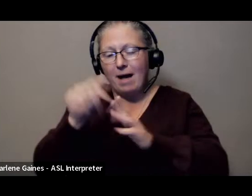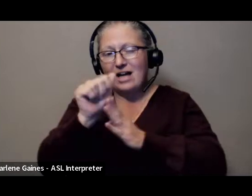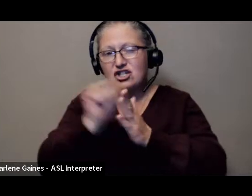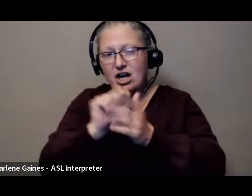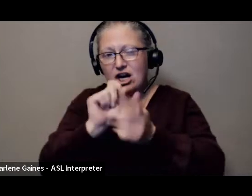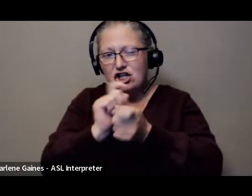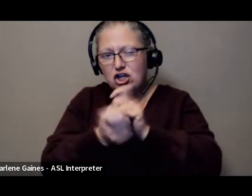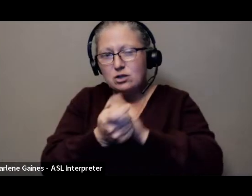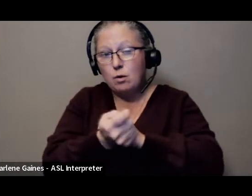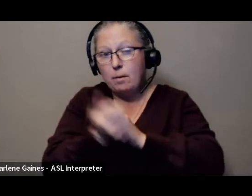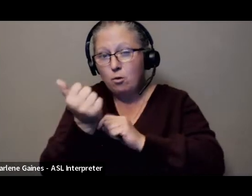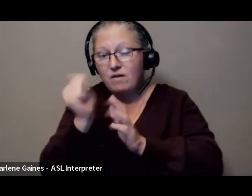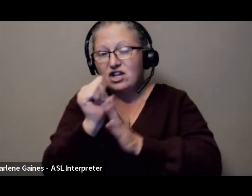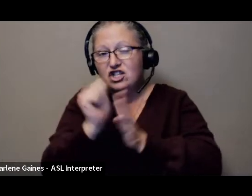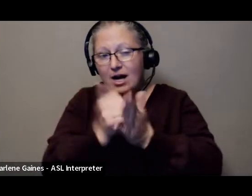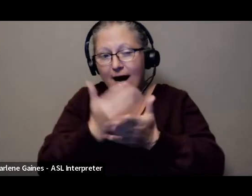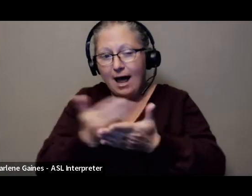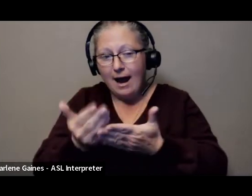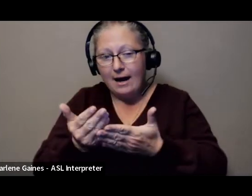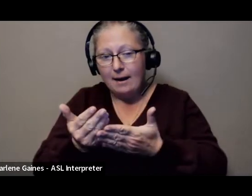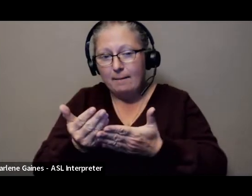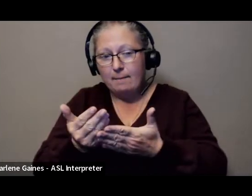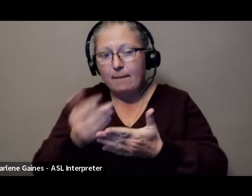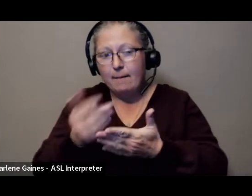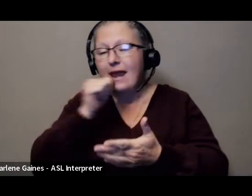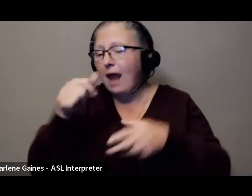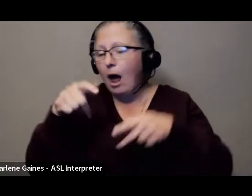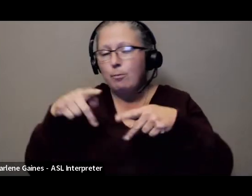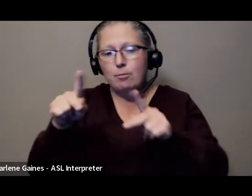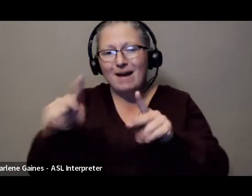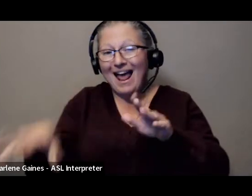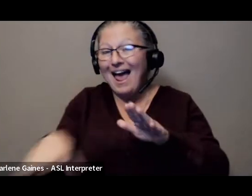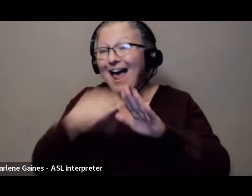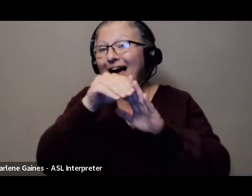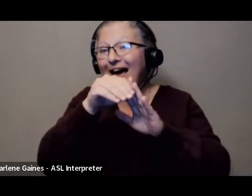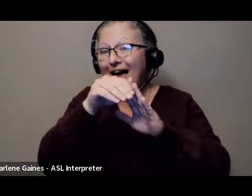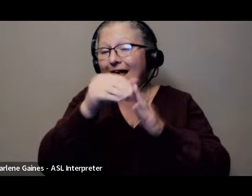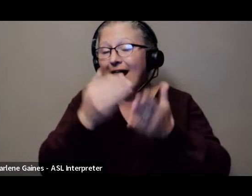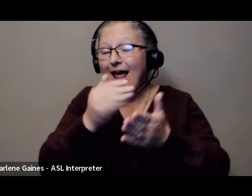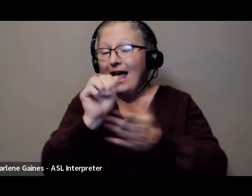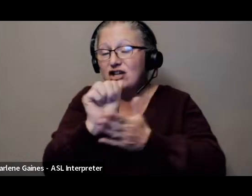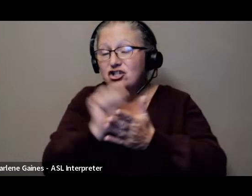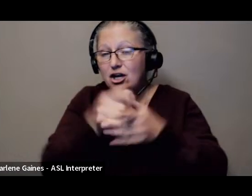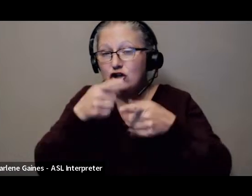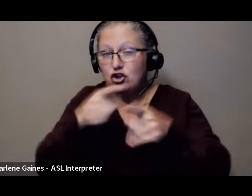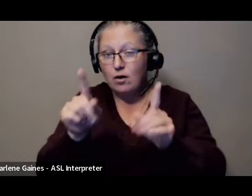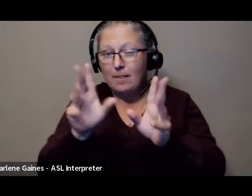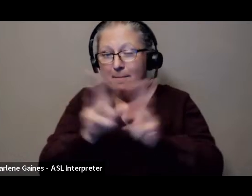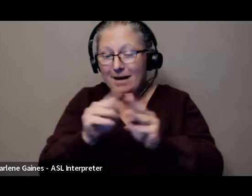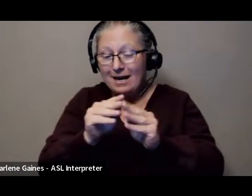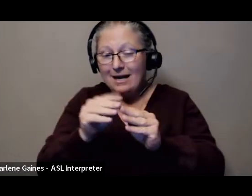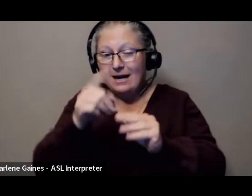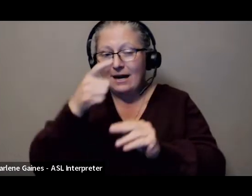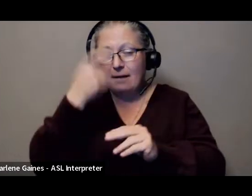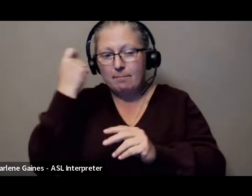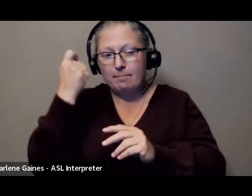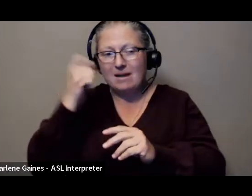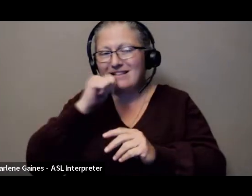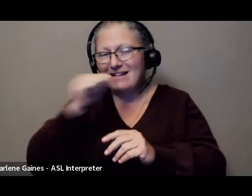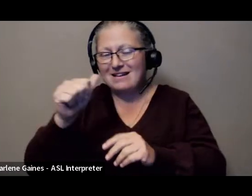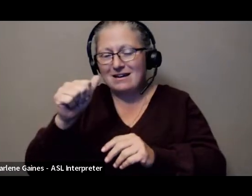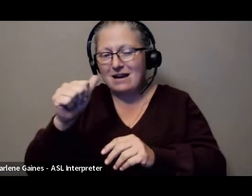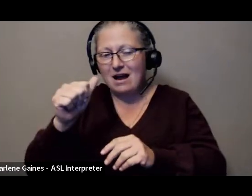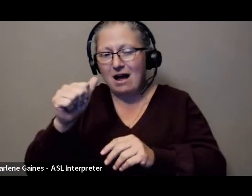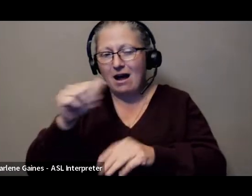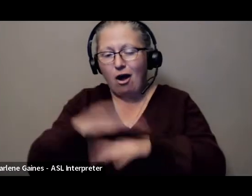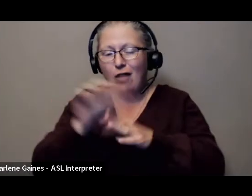adjustment, removal of an agenda item. We're not permitted to add an agenda item in the middle of a meeting because it wasn't on the agenda